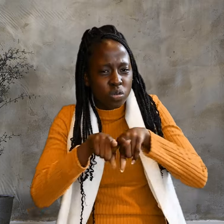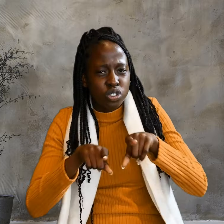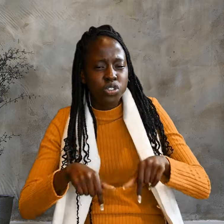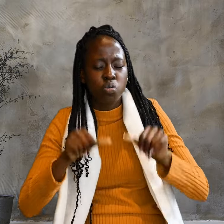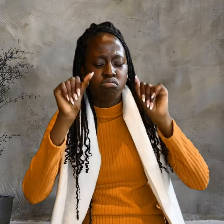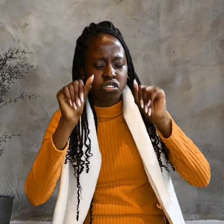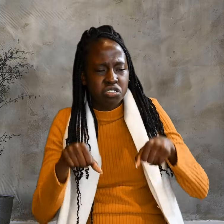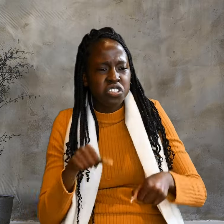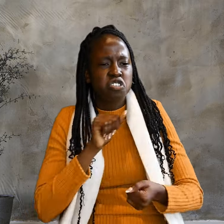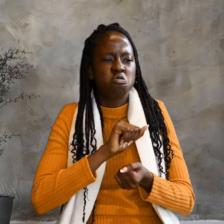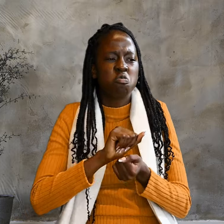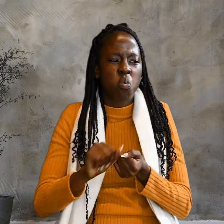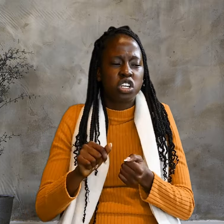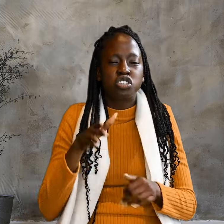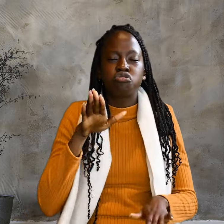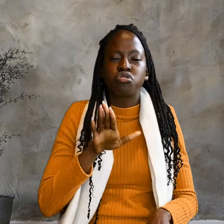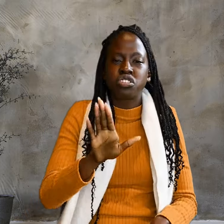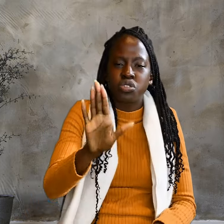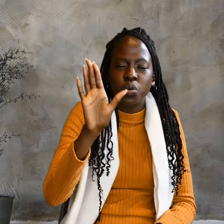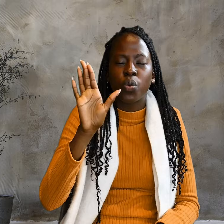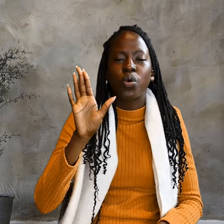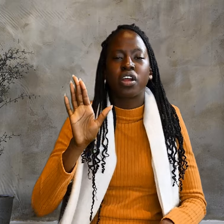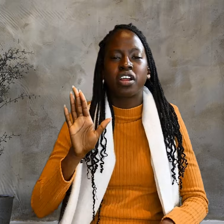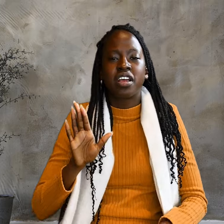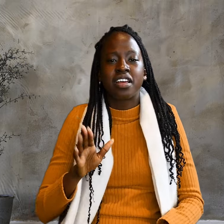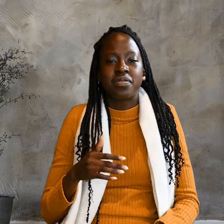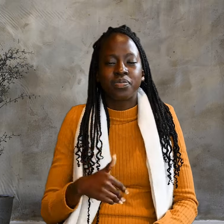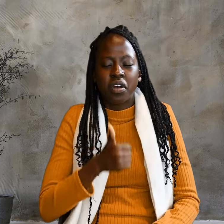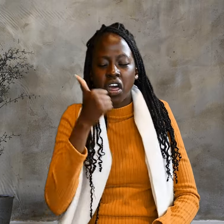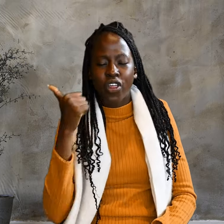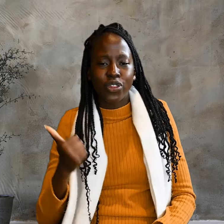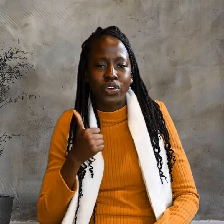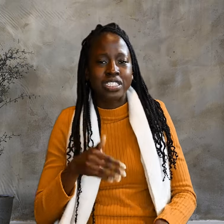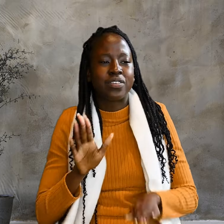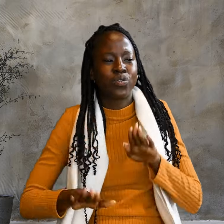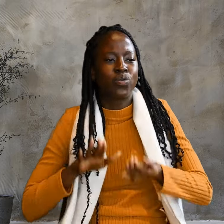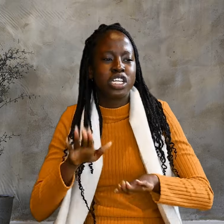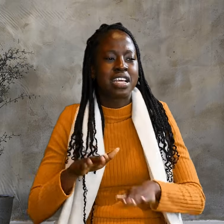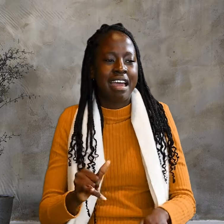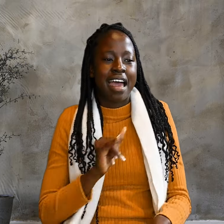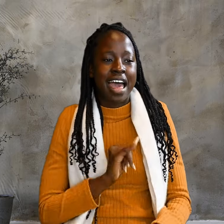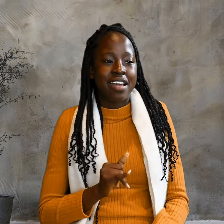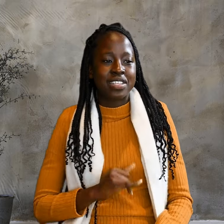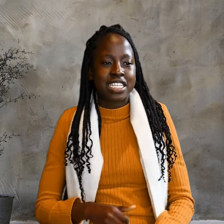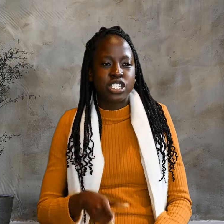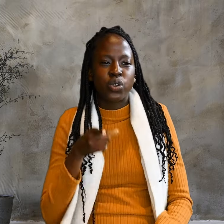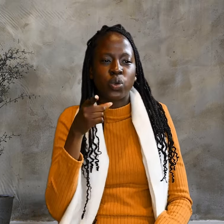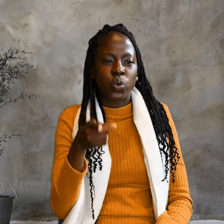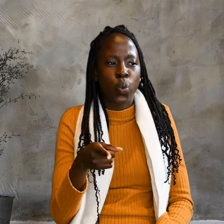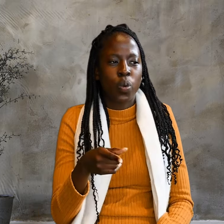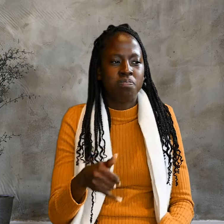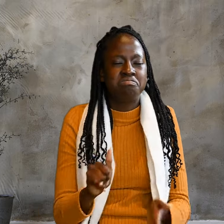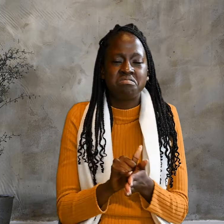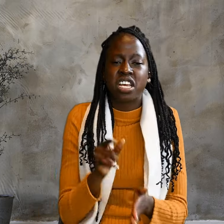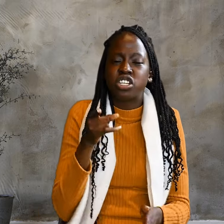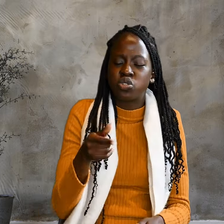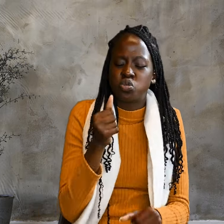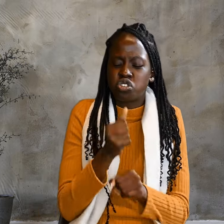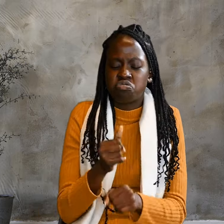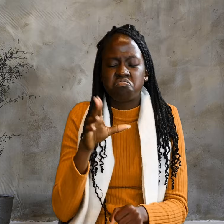also should wash one another's feet. I have set you an example that you should do as